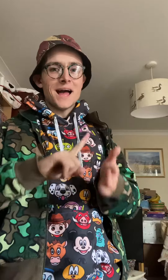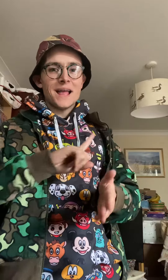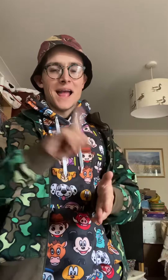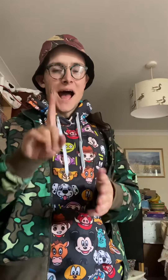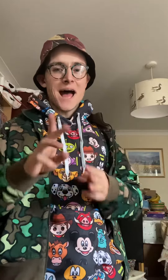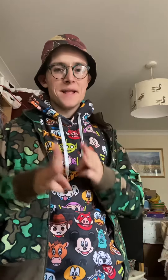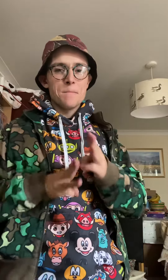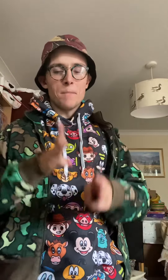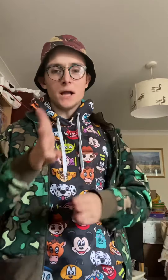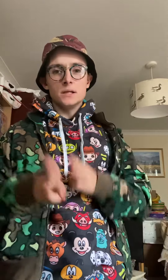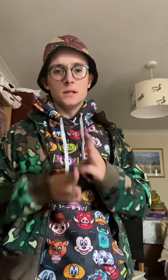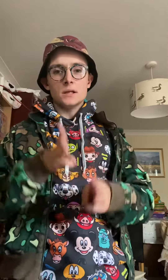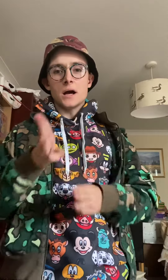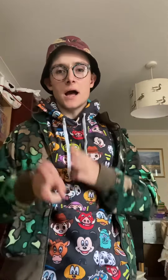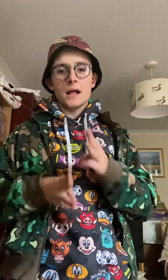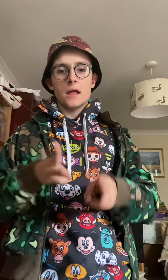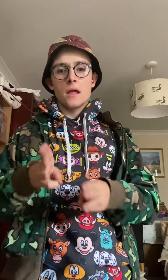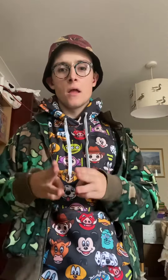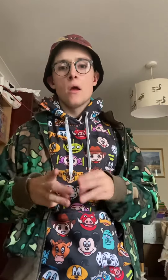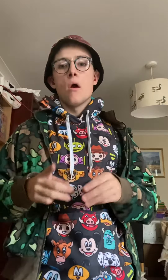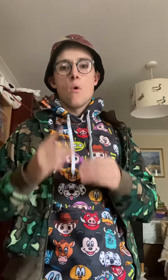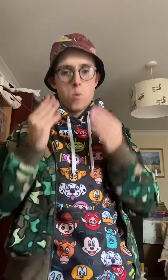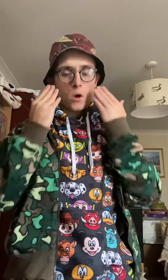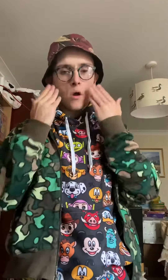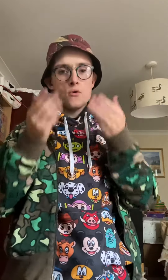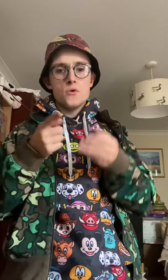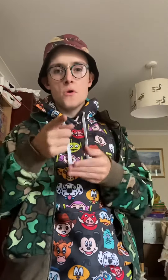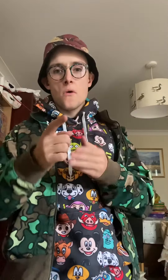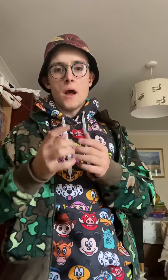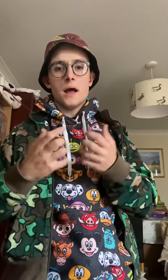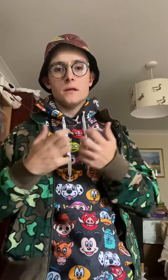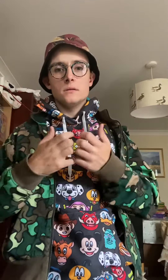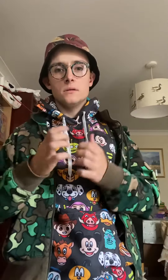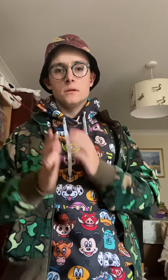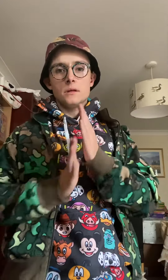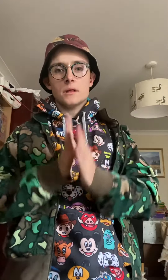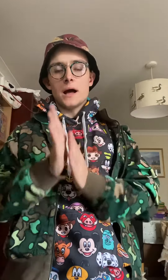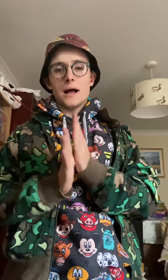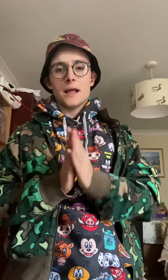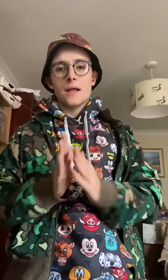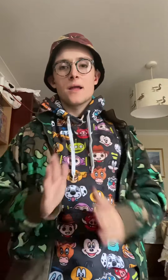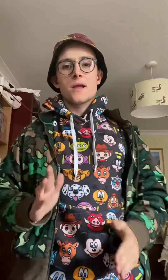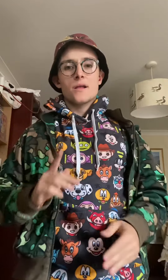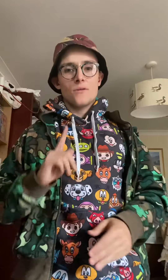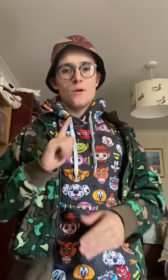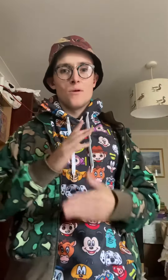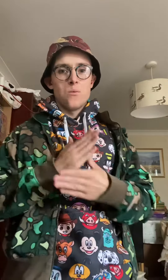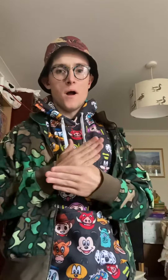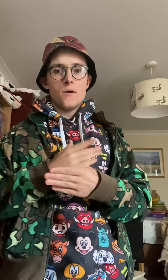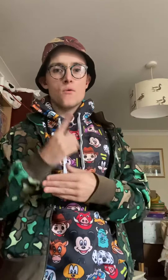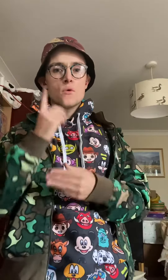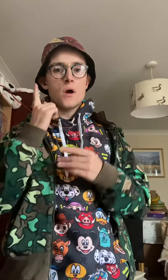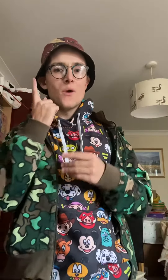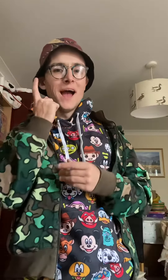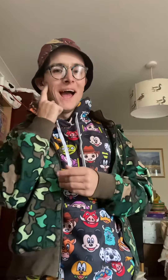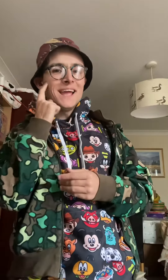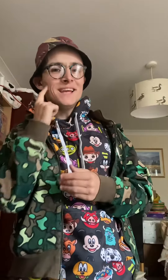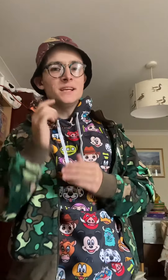I'm going to show you the style of style. This is